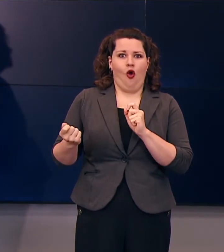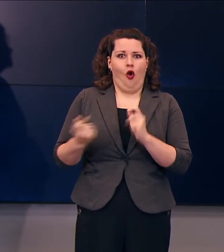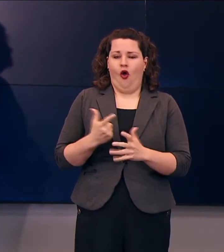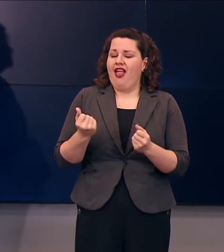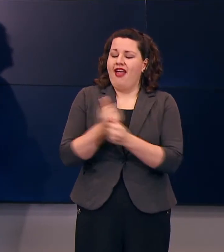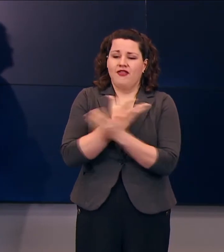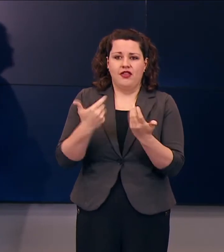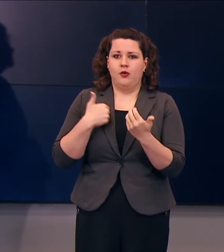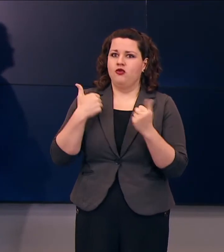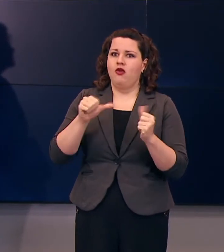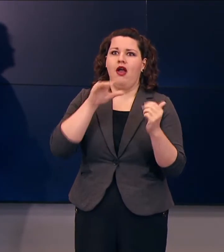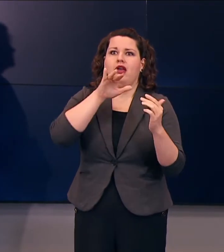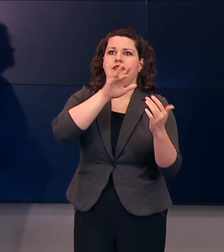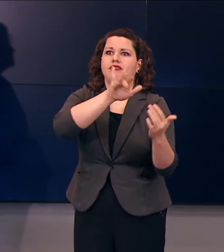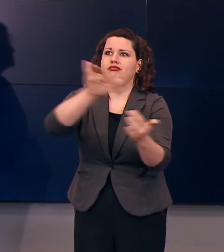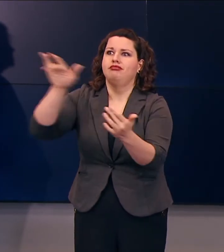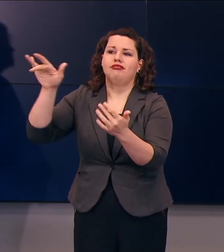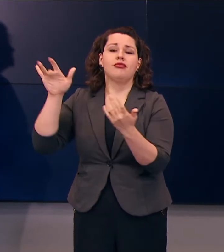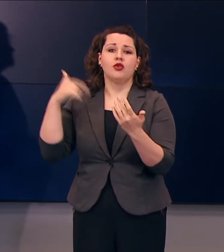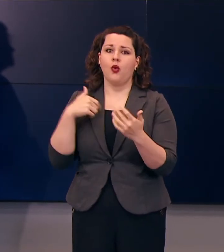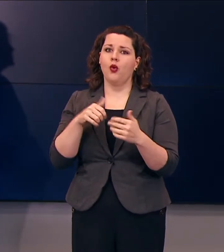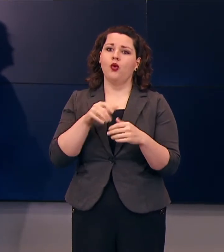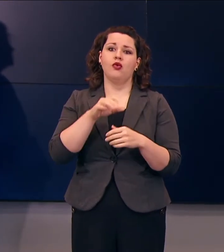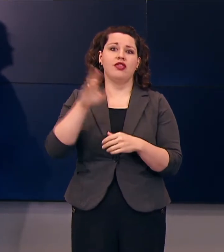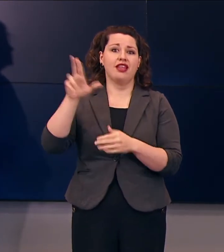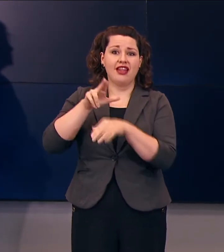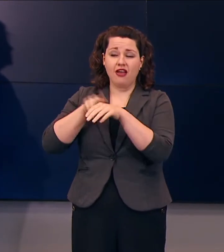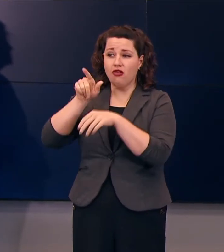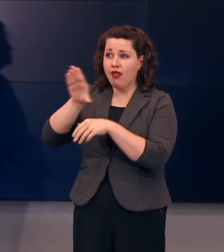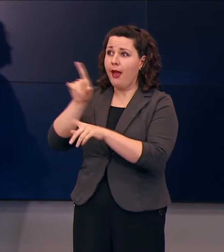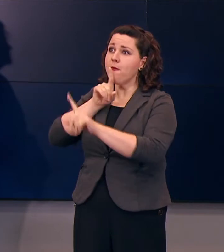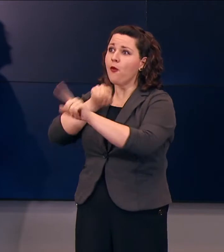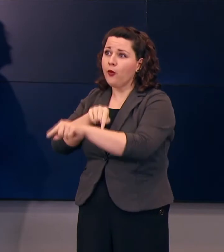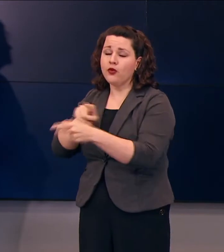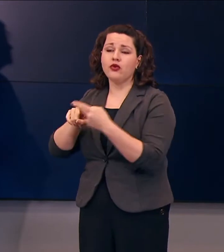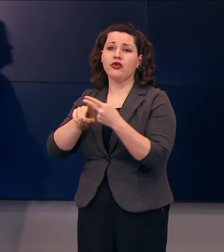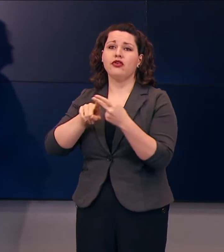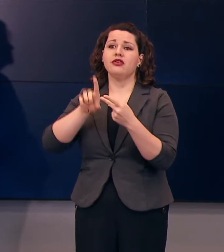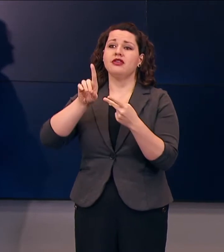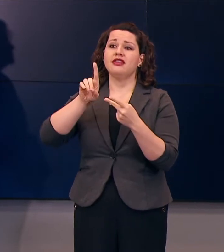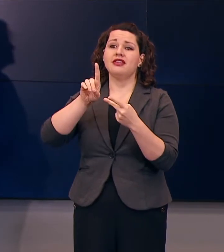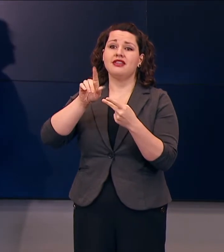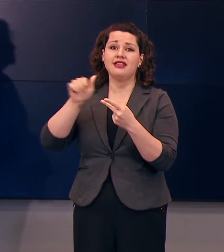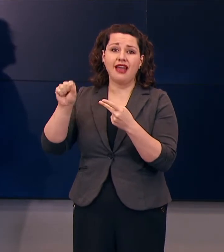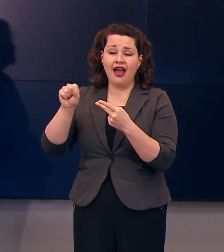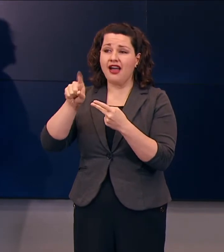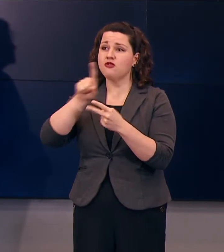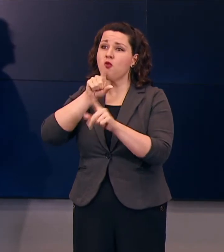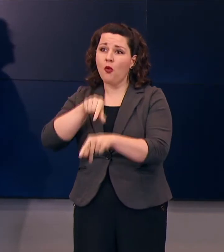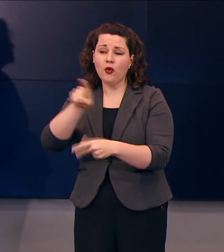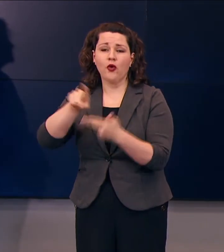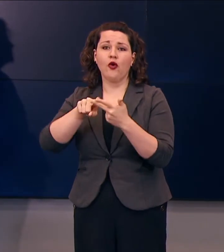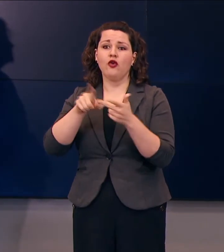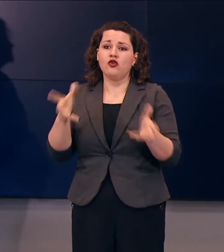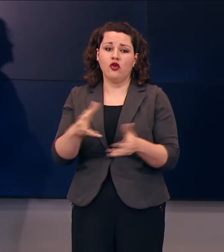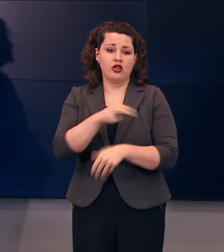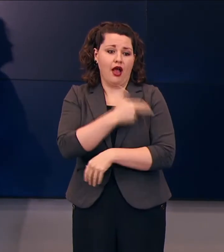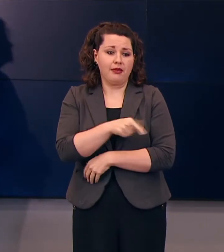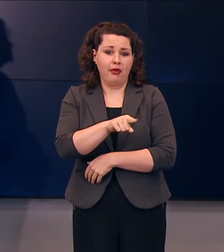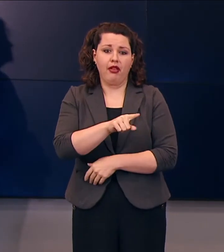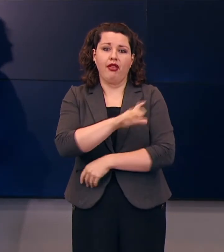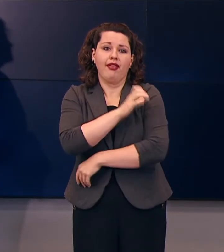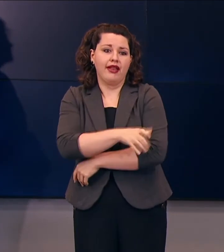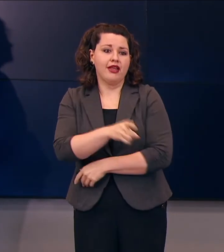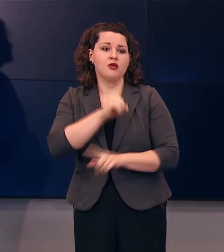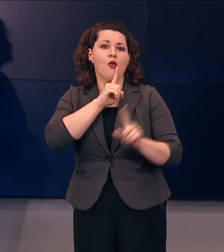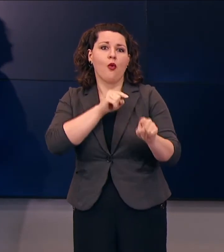we continue to order through the National Lab. We continue to order through DAS. We continue to encourage our hospitals and clinicians